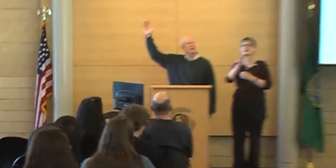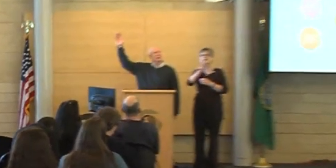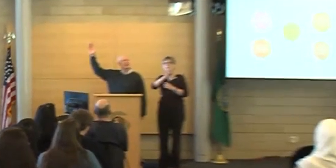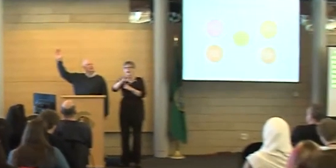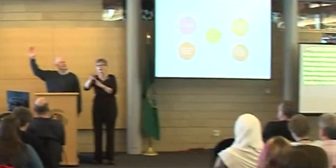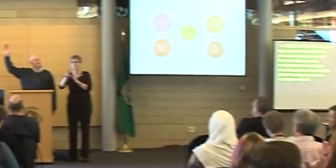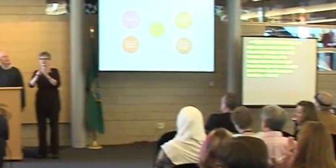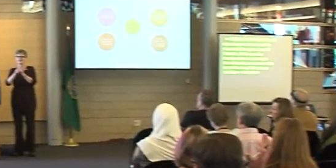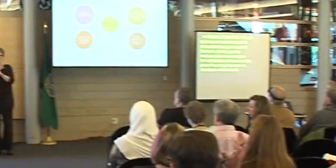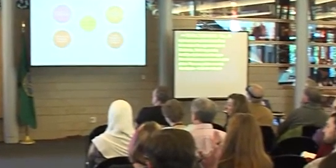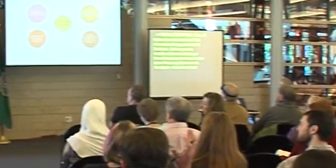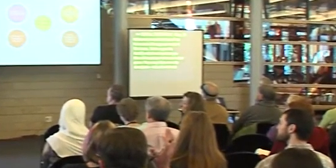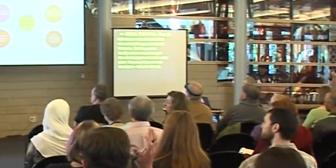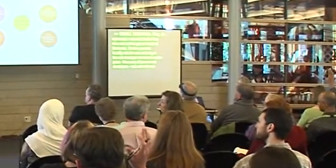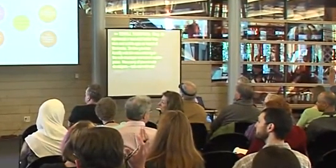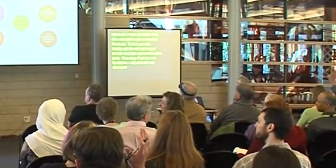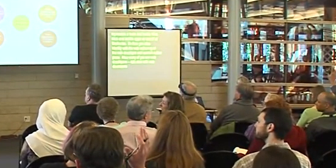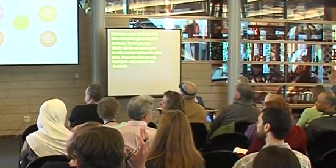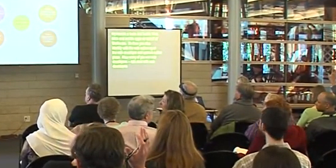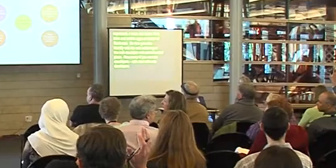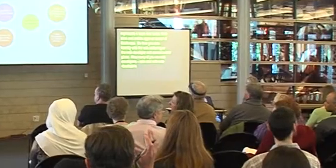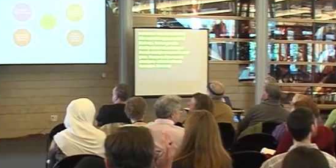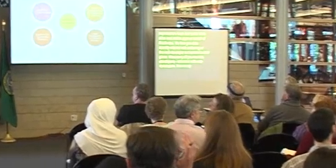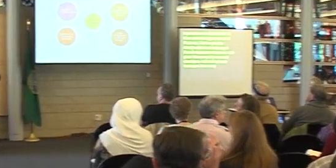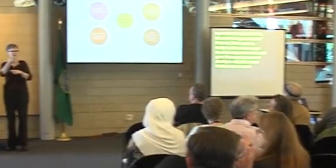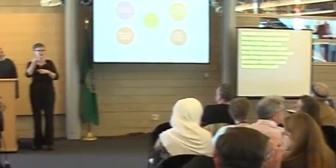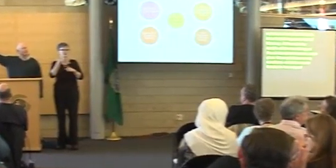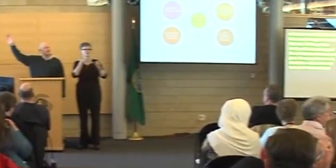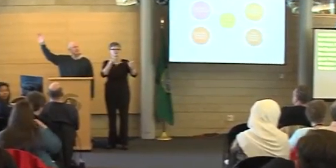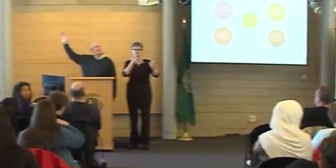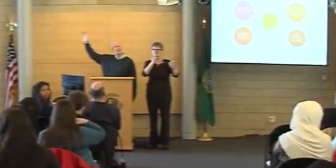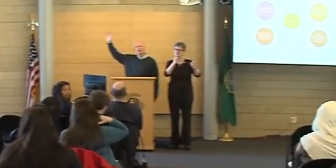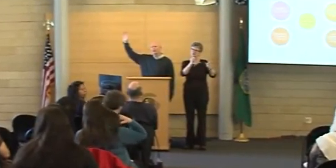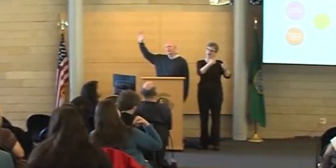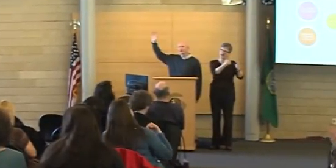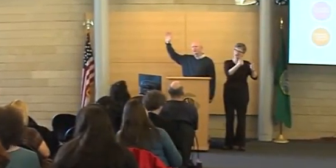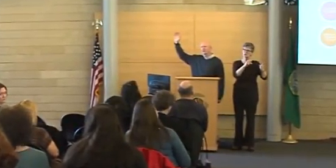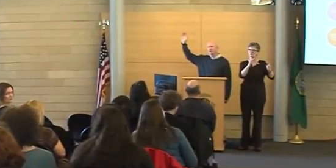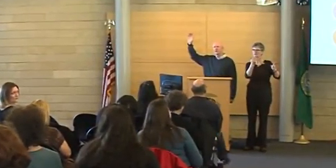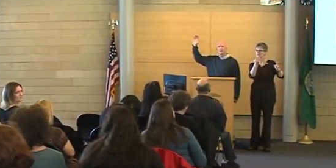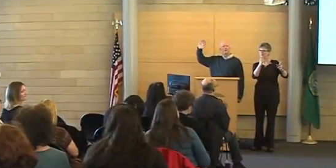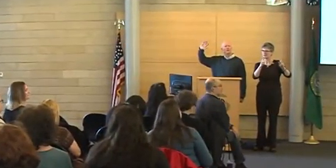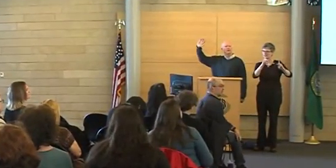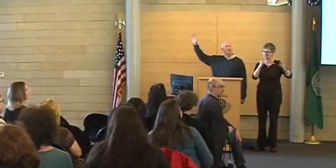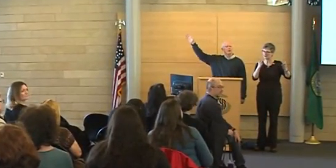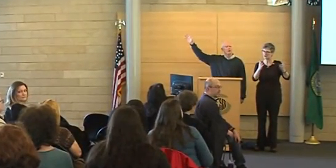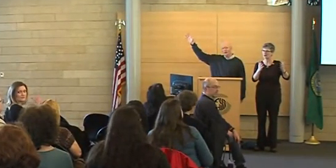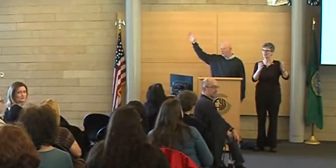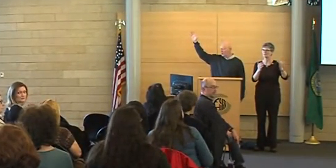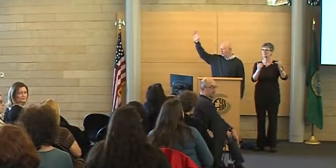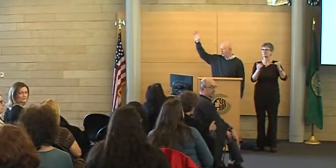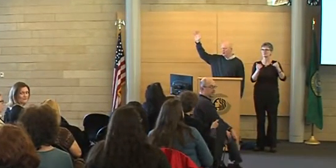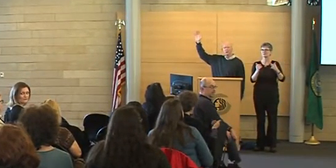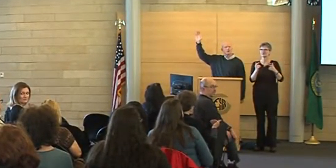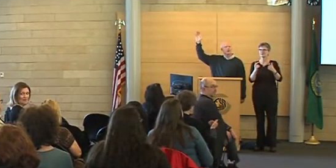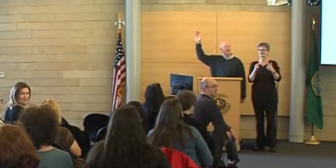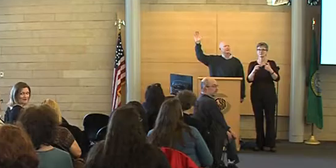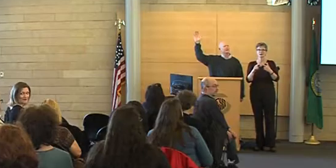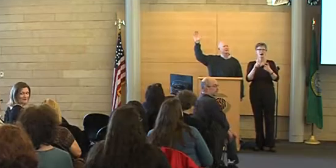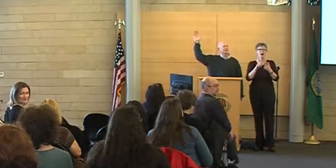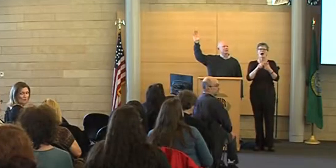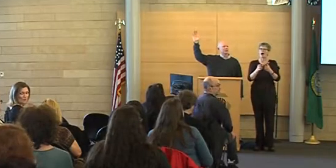So then you also identify with the web authoring, or with the web developer and content author piece. How many of you are